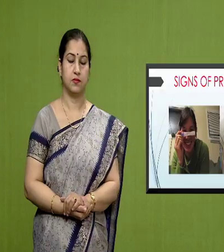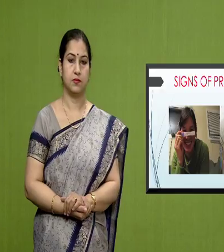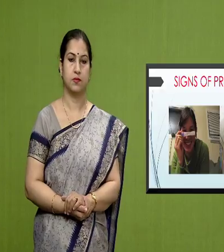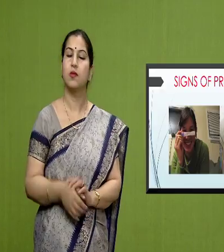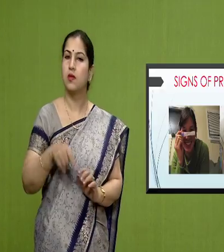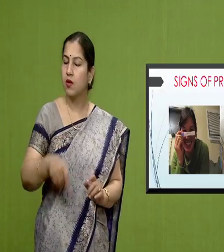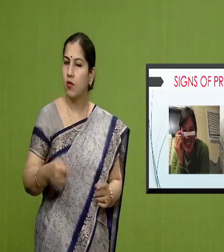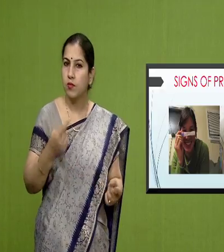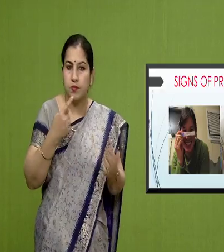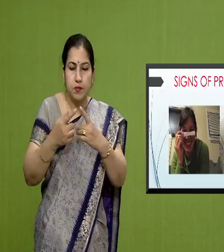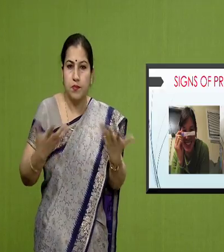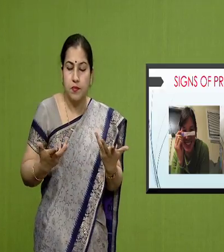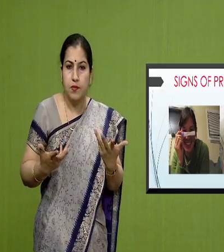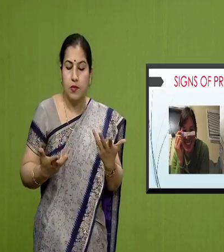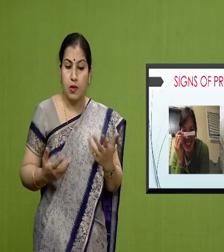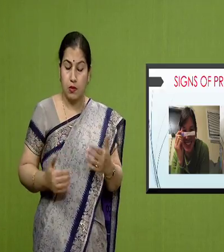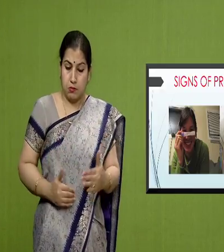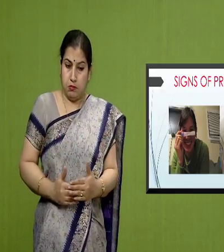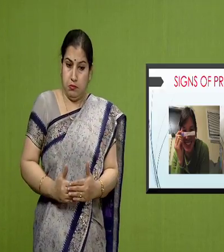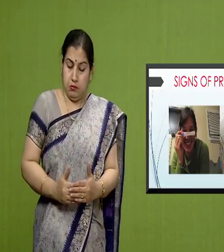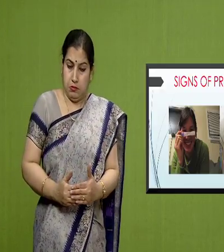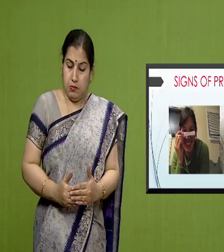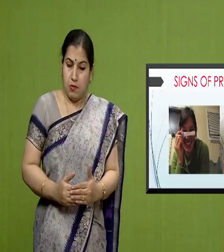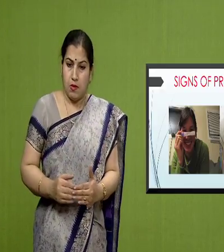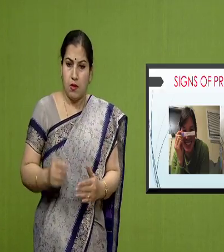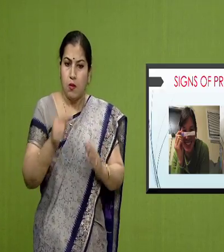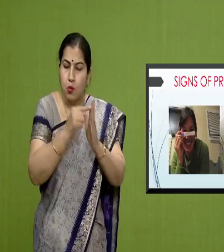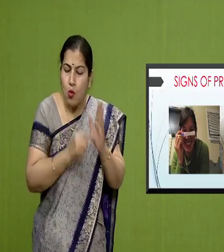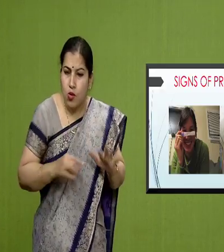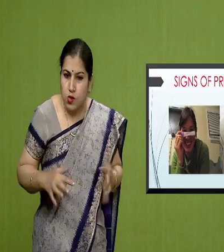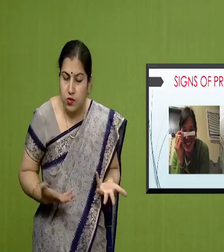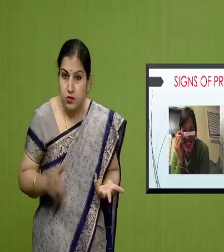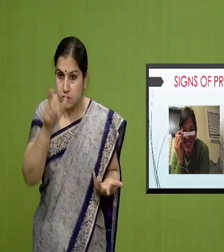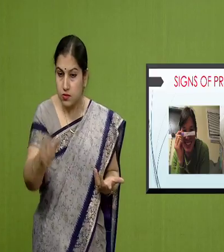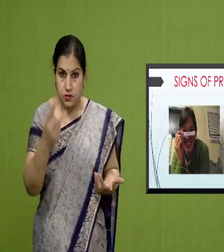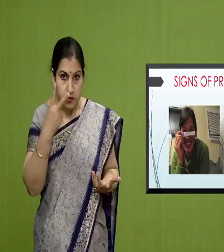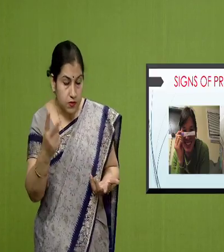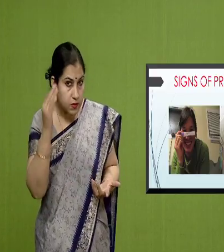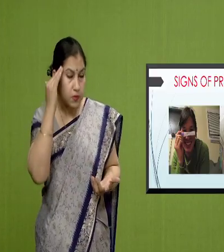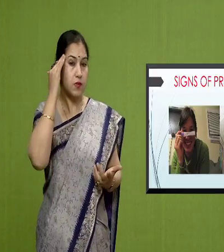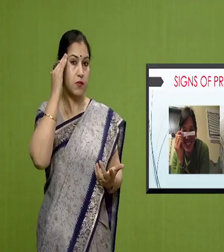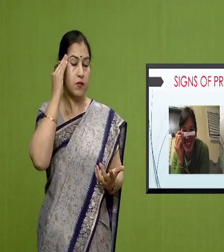Let's relate the signs of pregnancy with the changes taking place